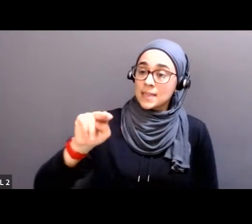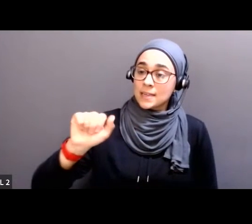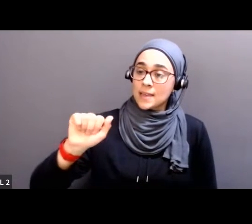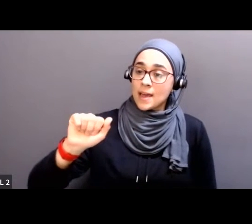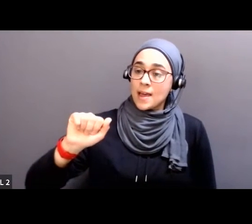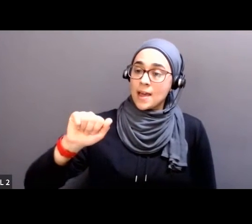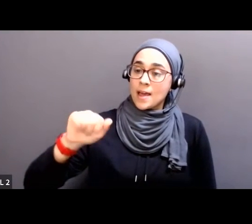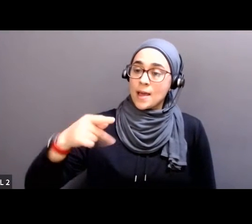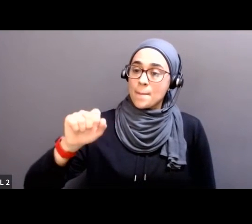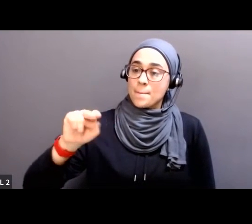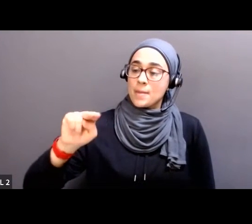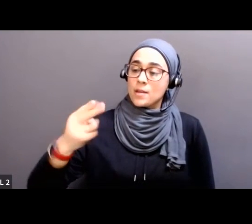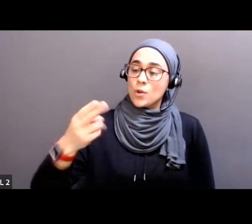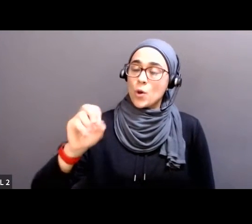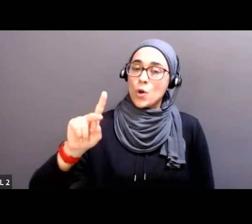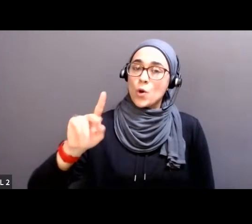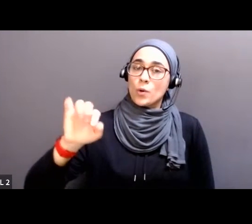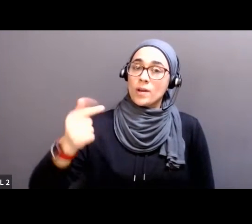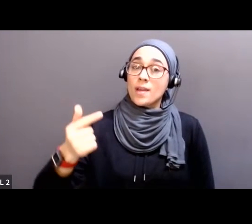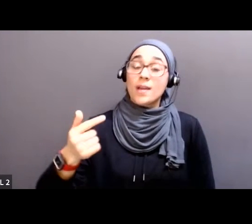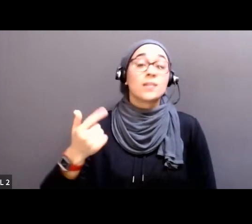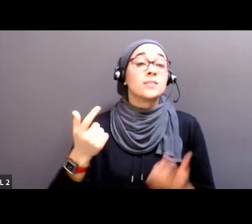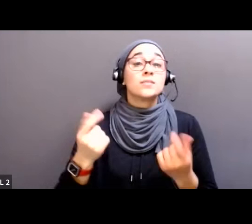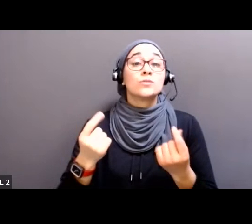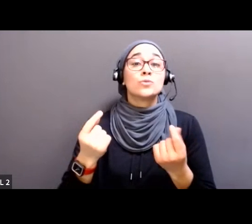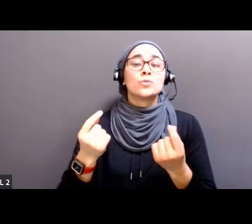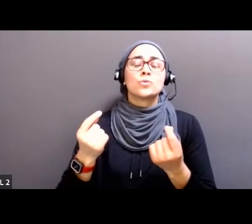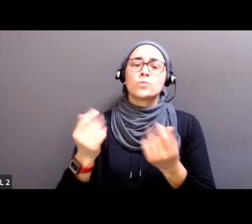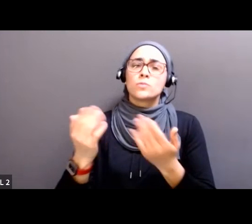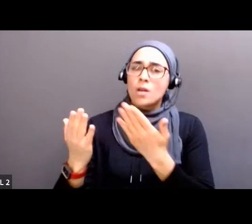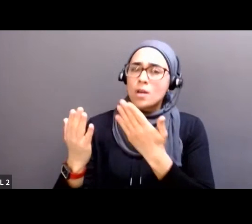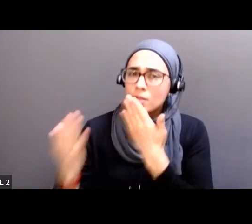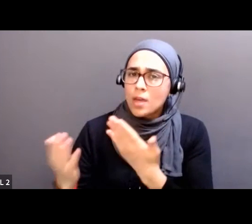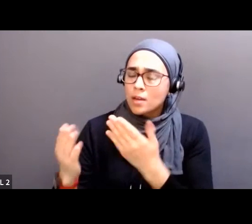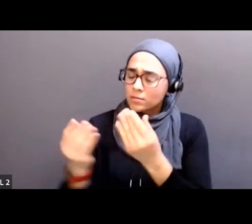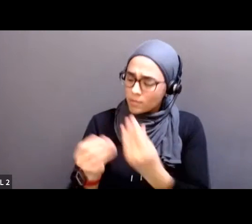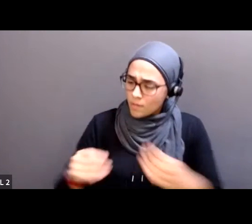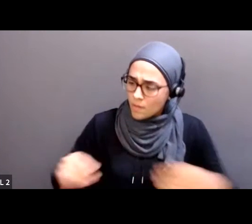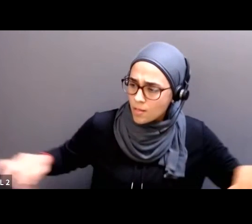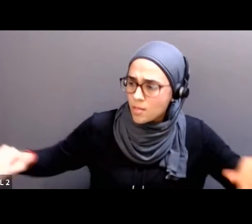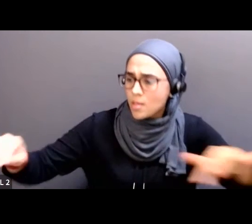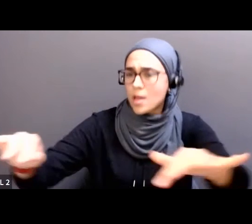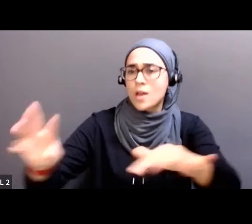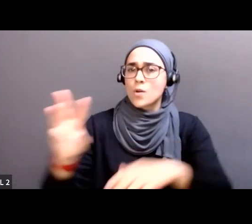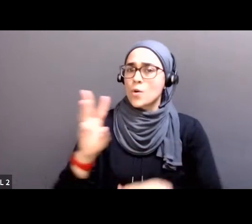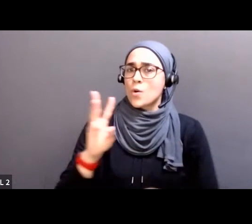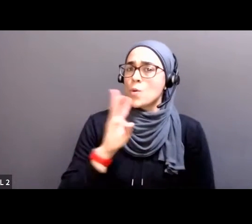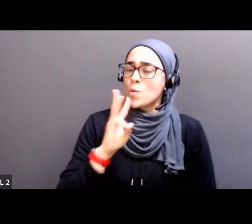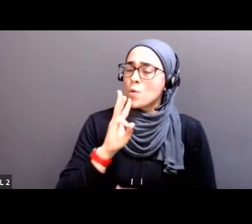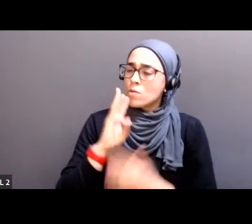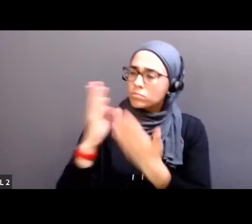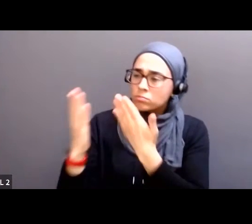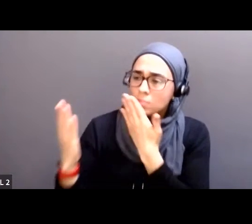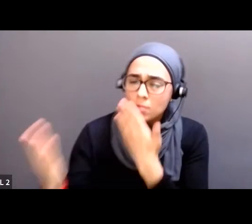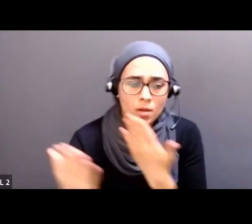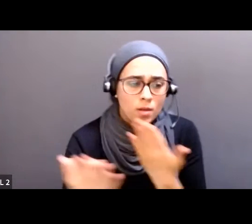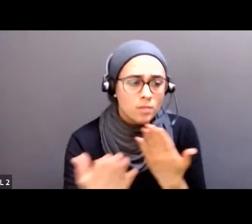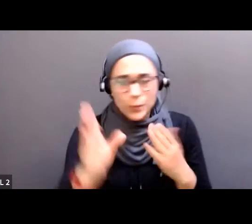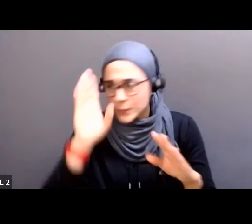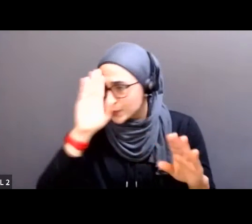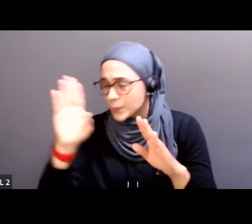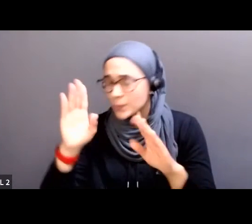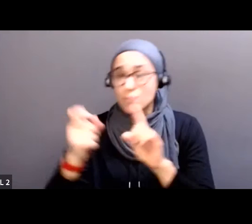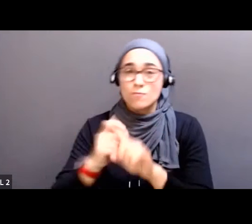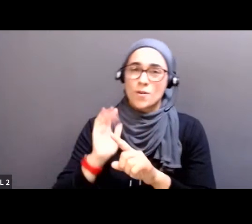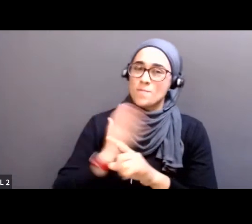in the ways that I have been taught to do. And I hope that my words to you are in good